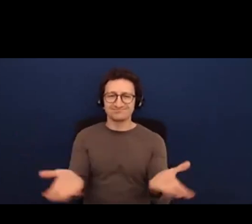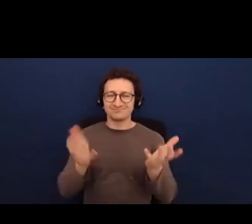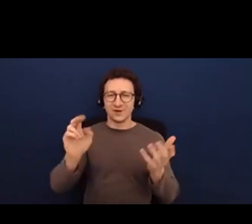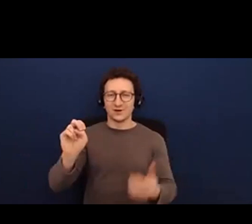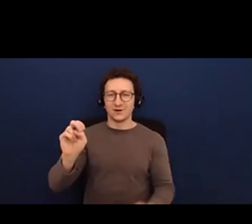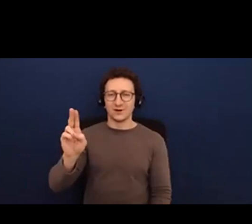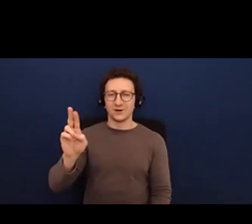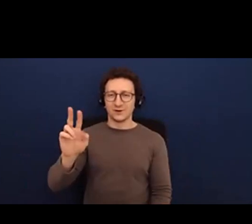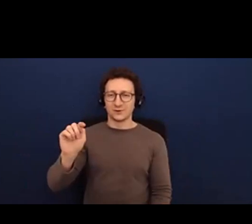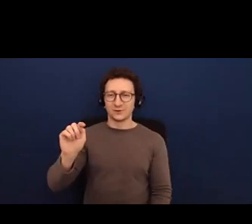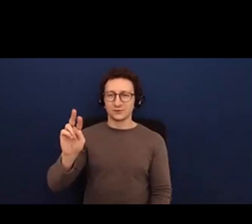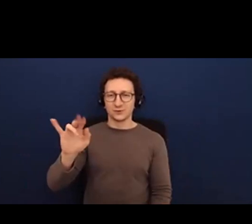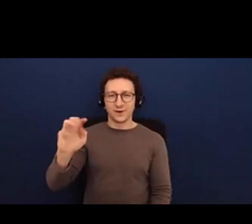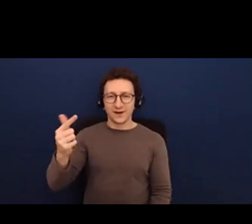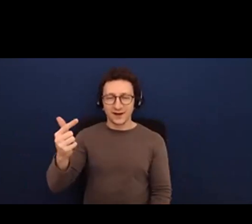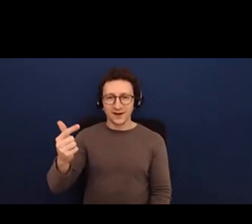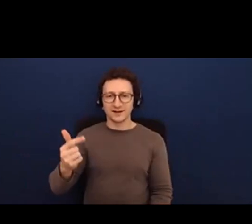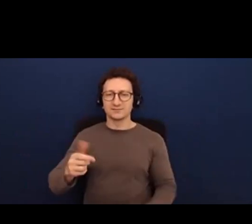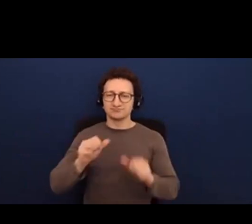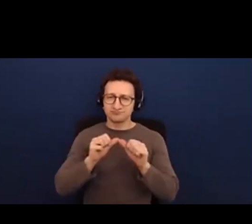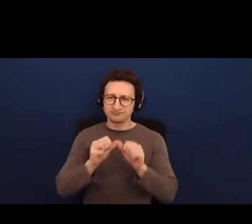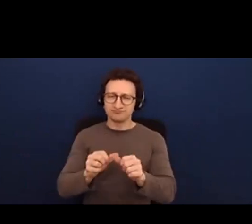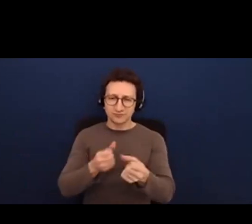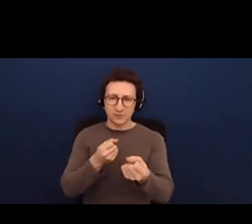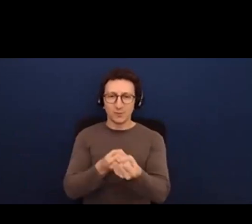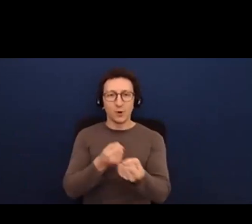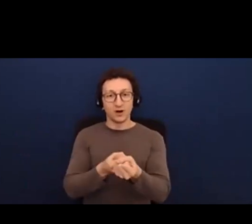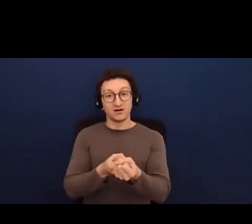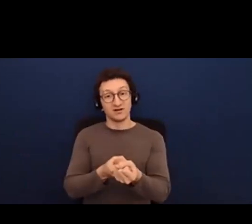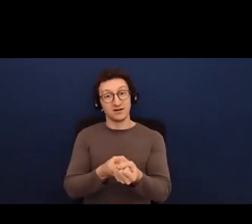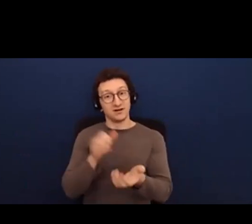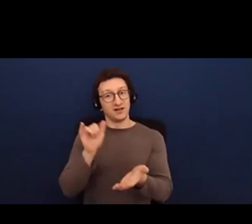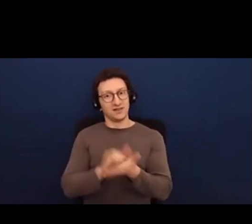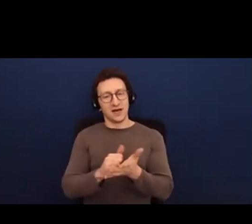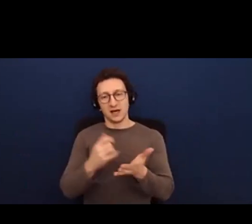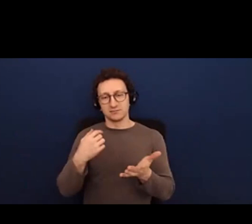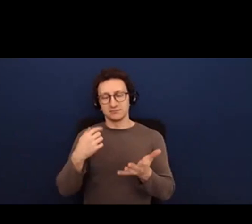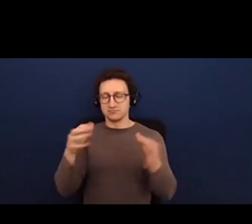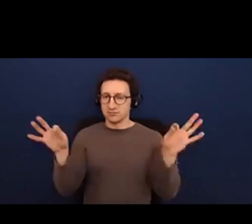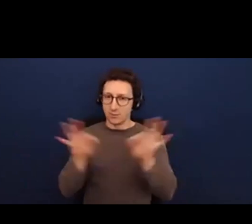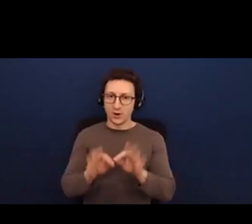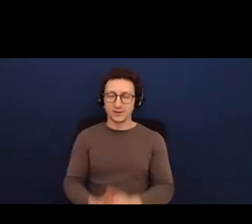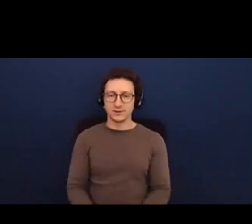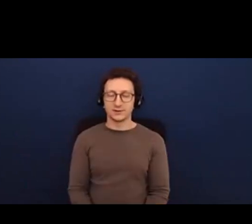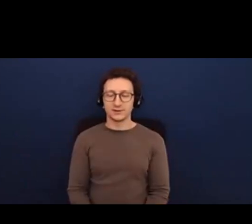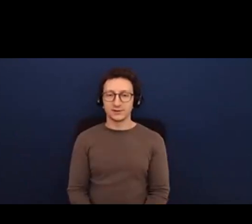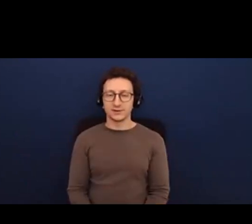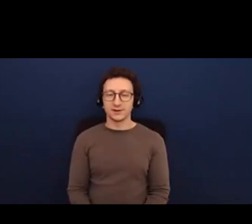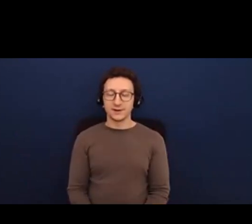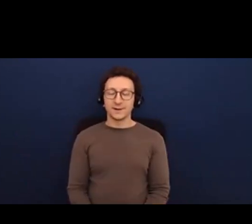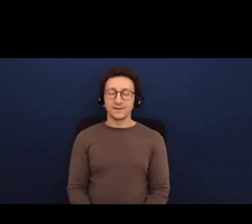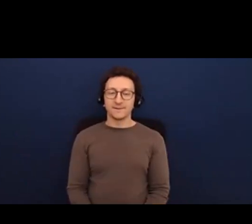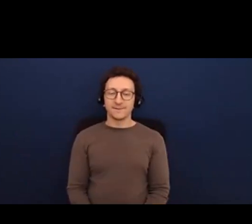to nurturing that living energy of the Jewish people. But the point is that there's a paradox here. The paradox